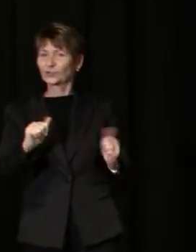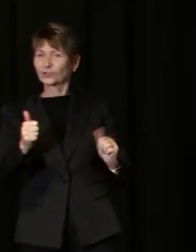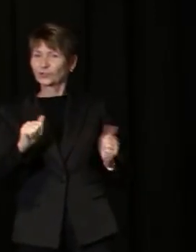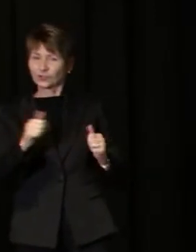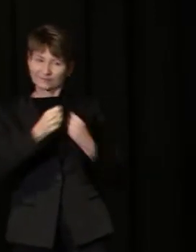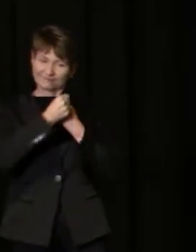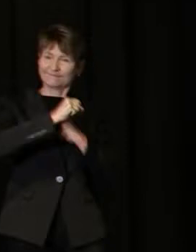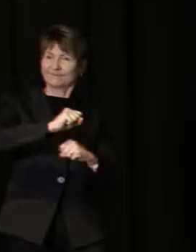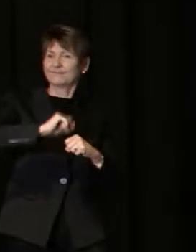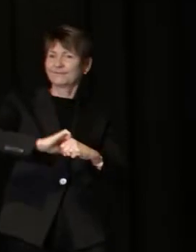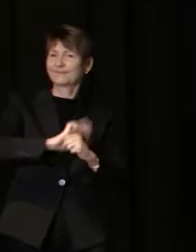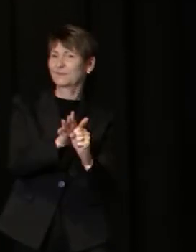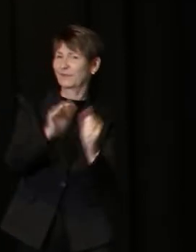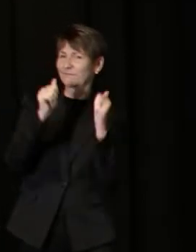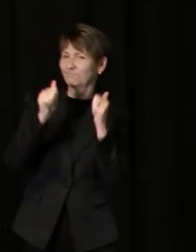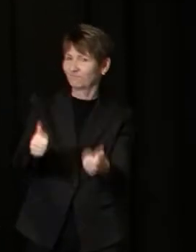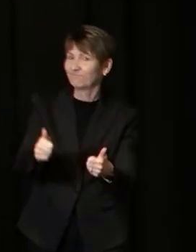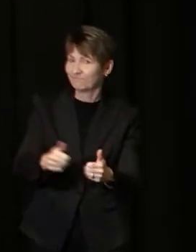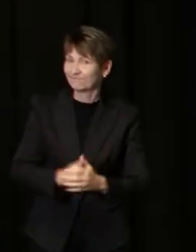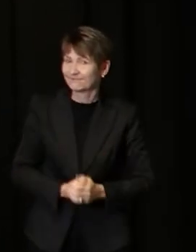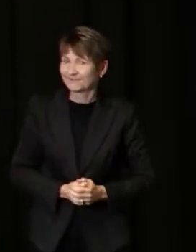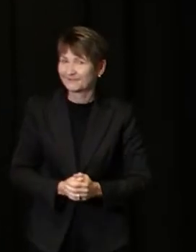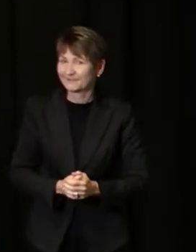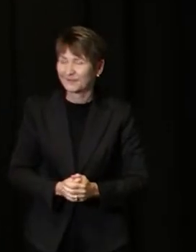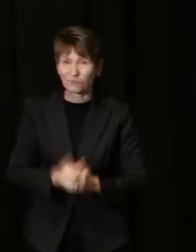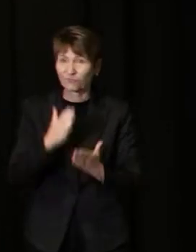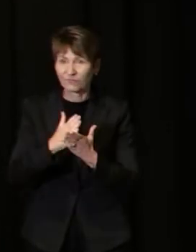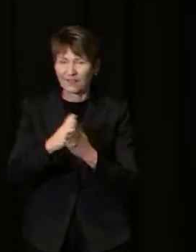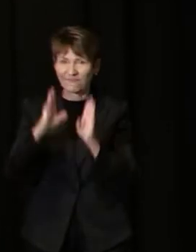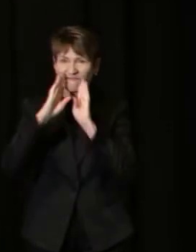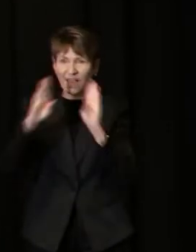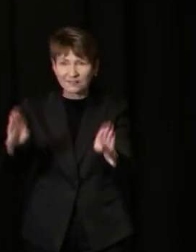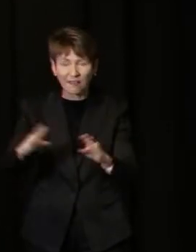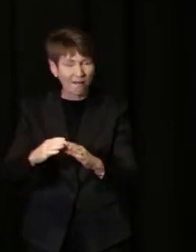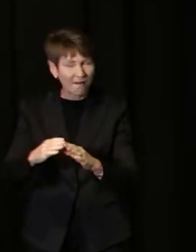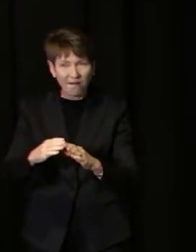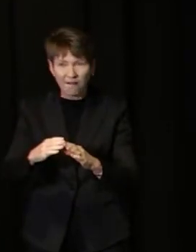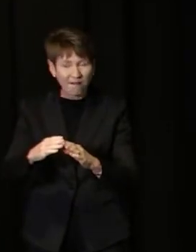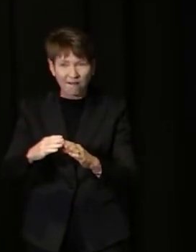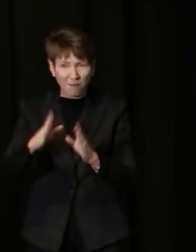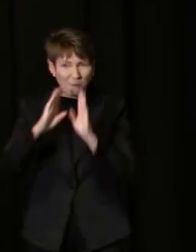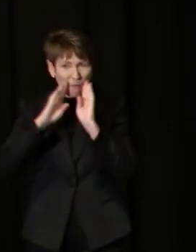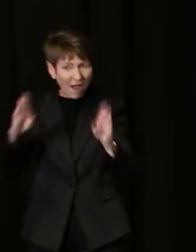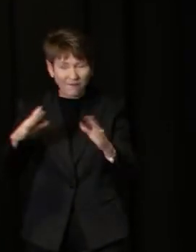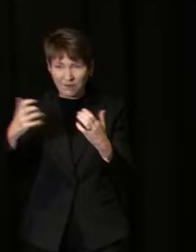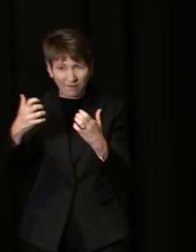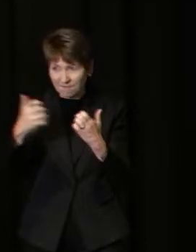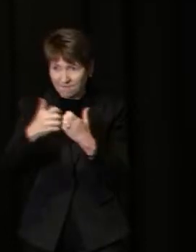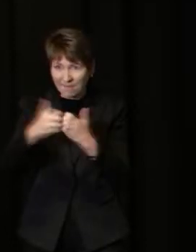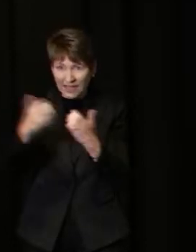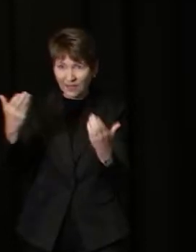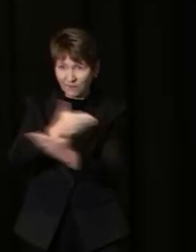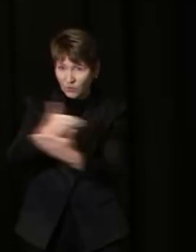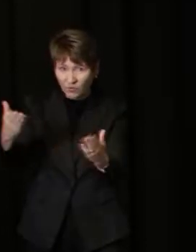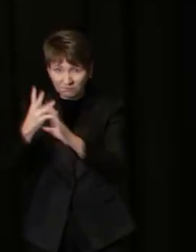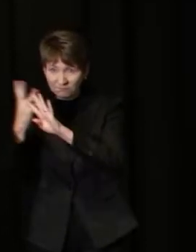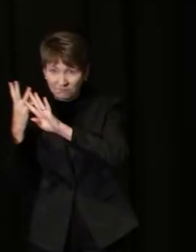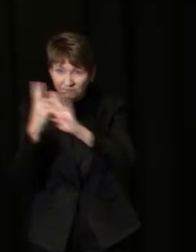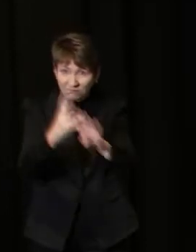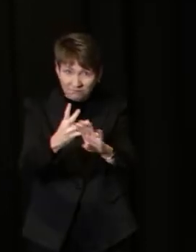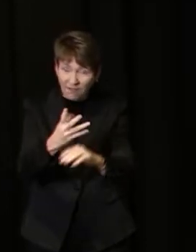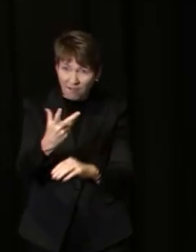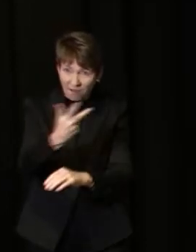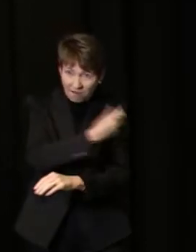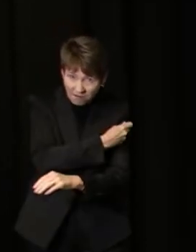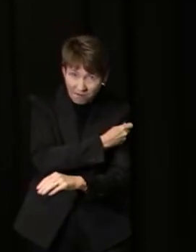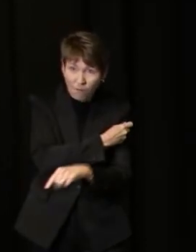coronavirus. That is a fantastic effort and something that every Victorian who's gone and had two doses can be